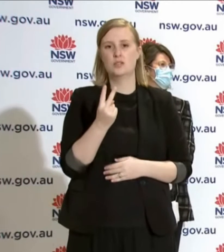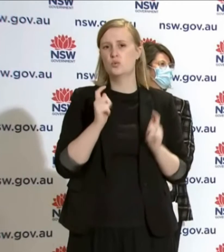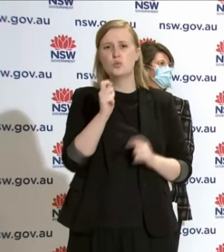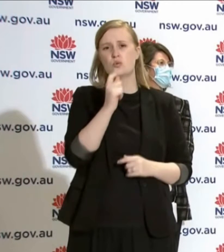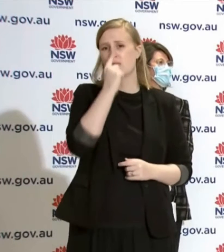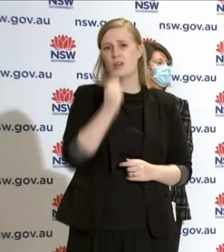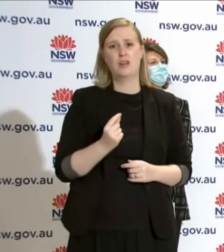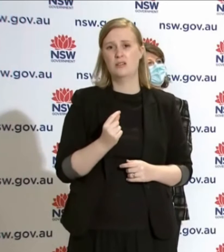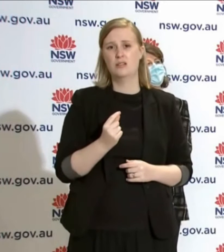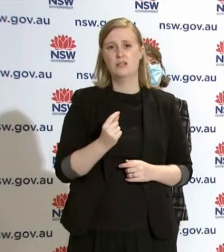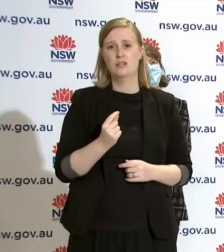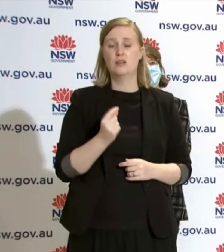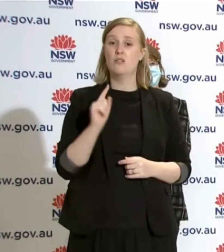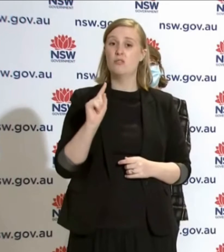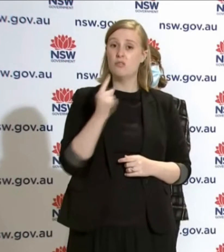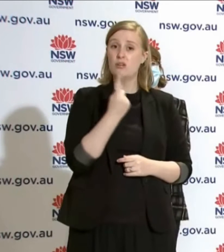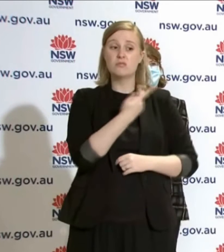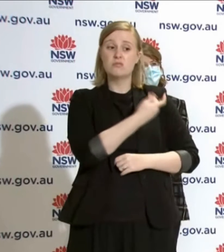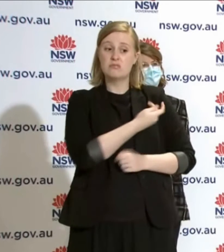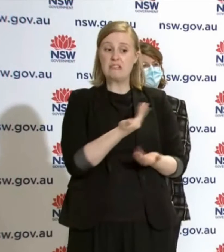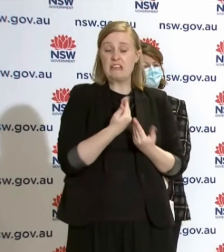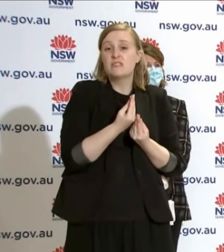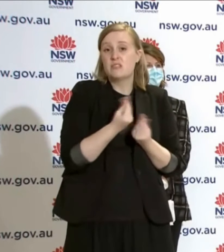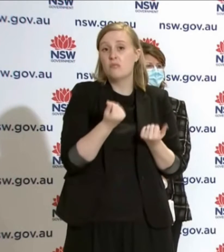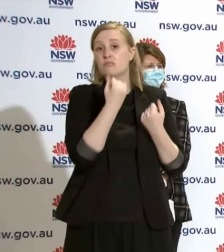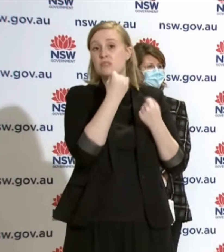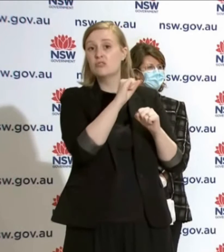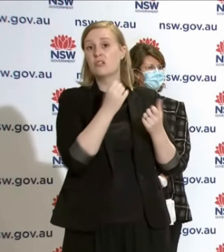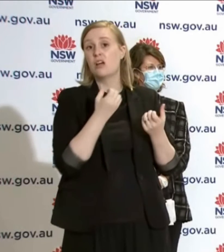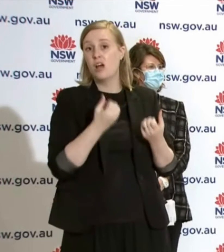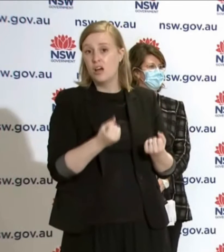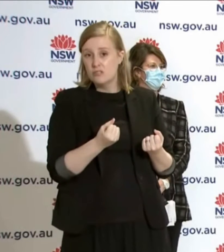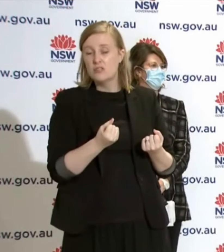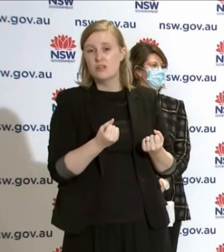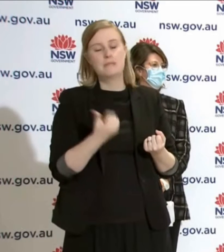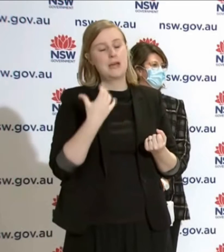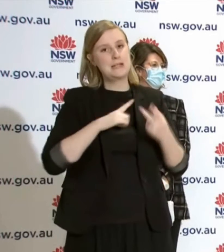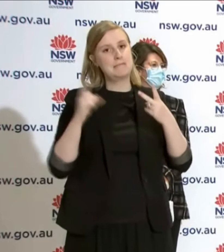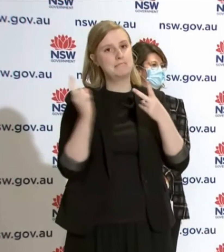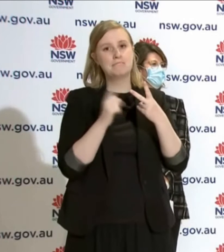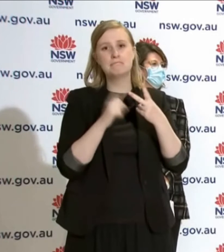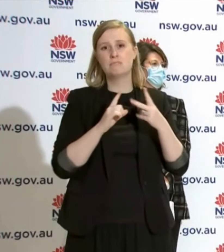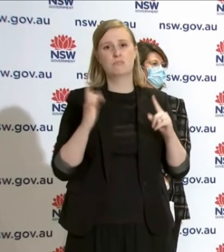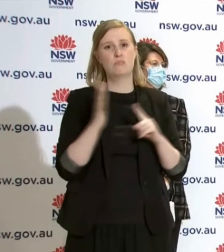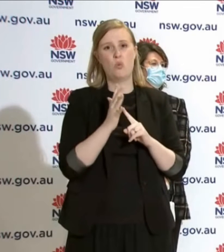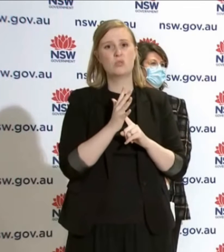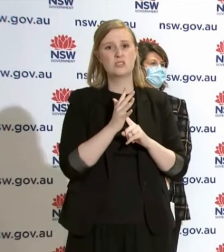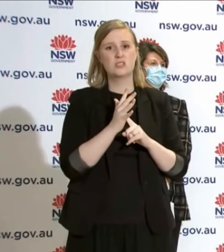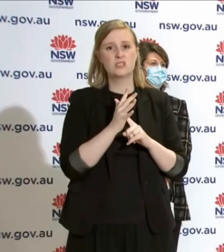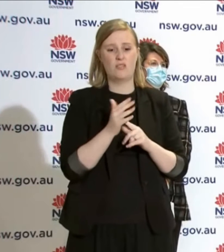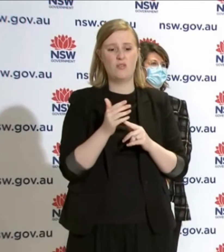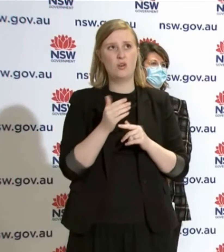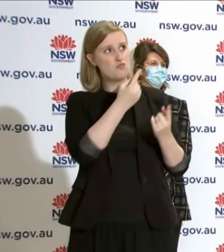dose provides protection, some protection, but it is critical that you get your 2nd dose in the